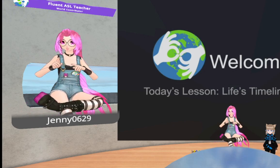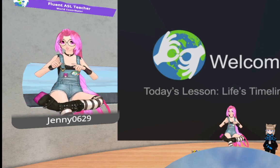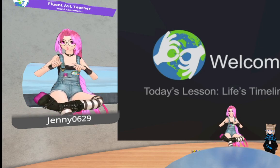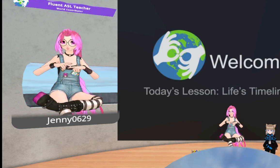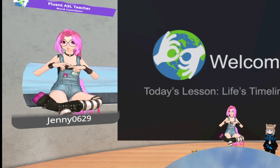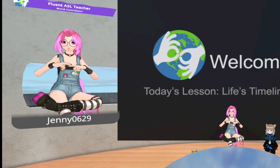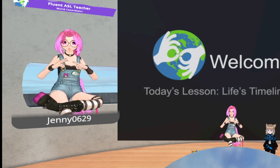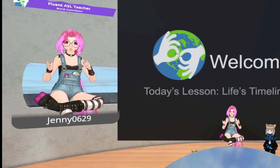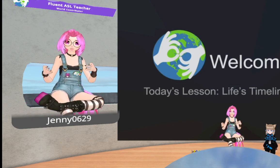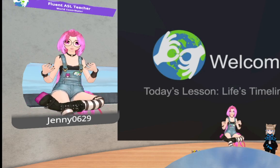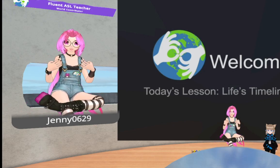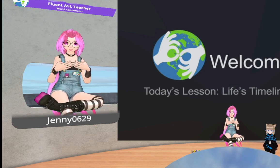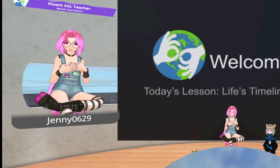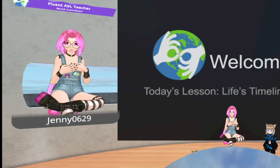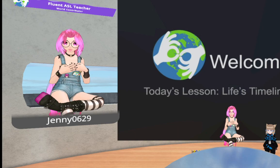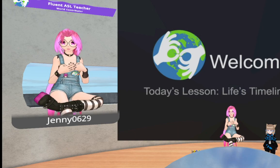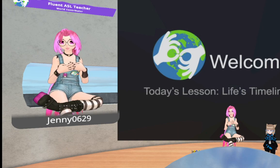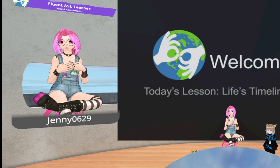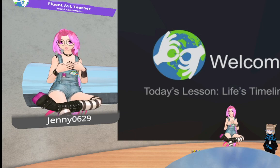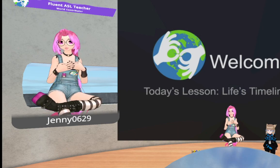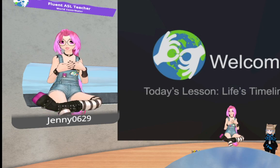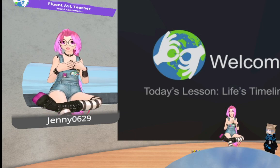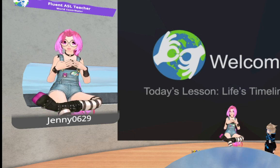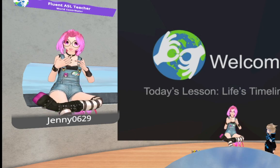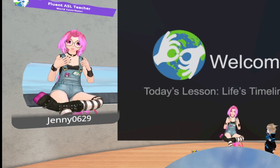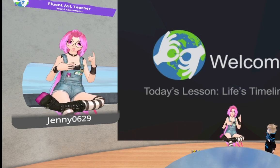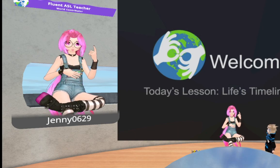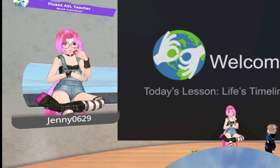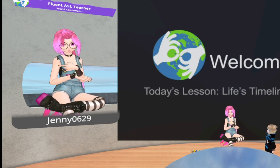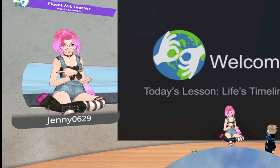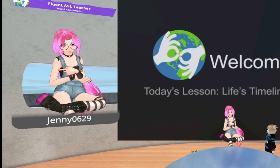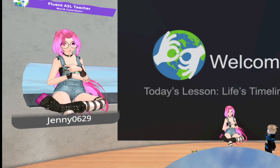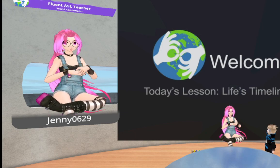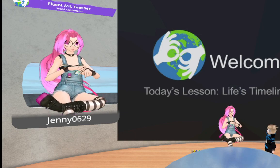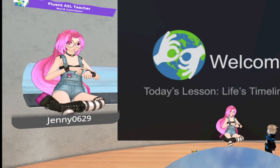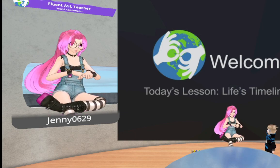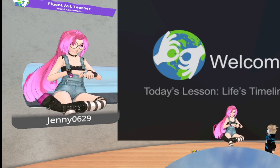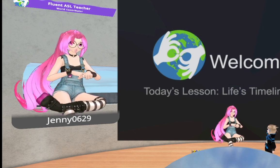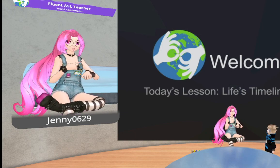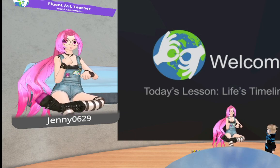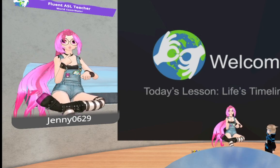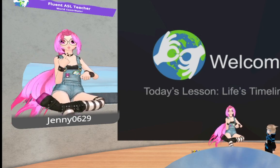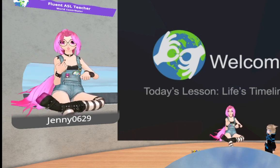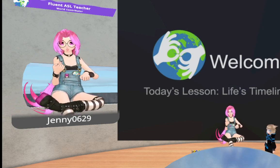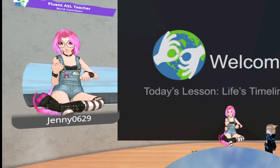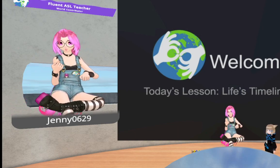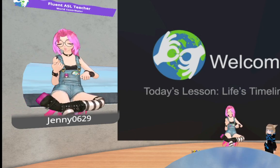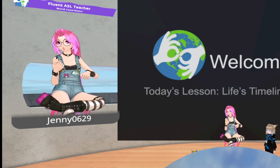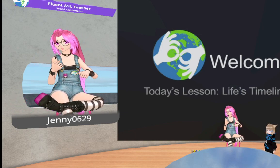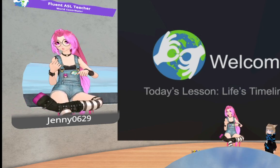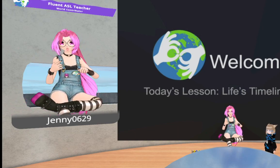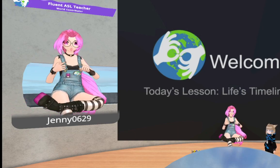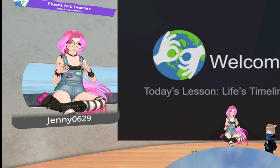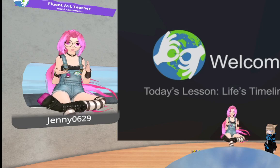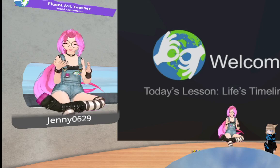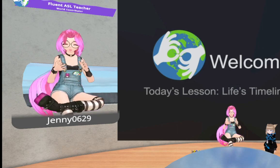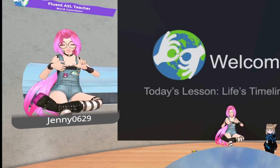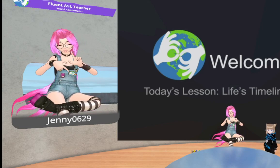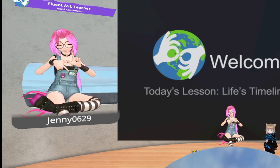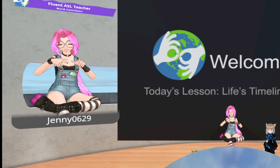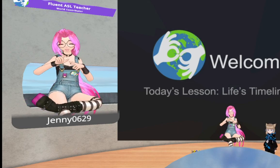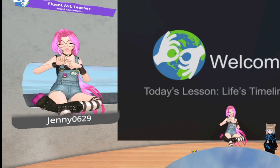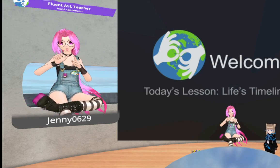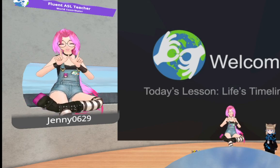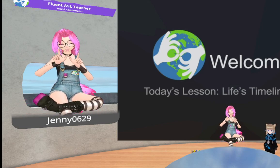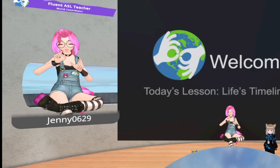but also some vocab that could go along with it, like days and times. So you could talk about sort of like what